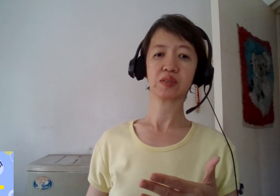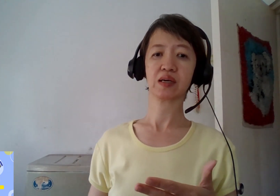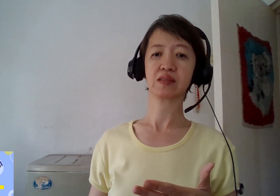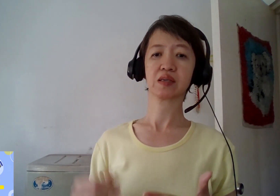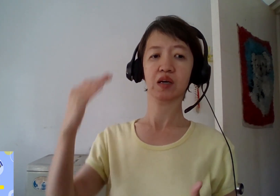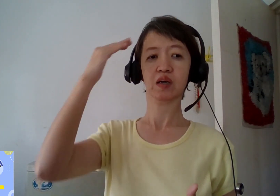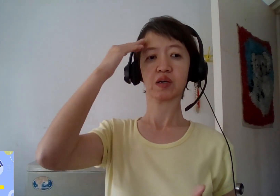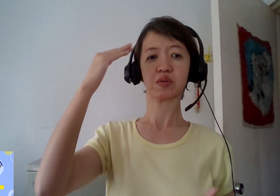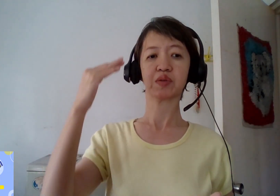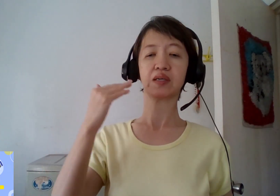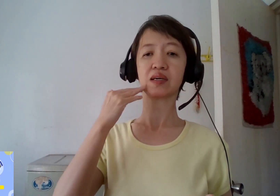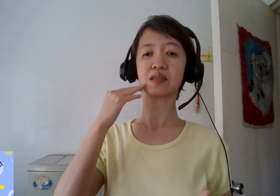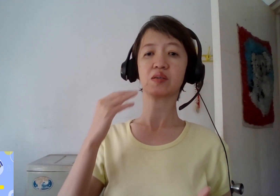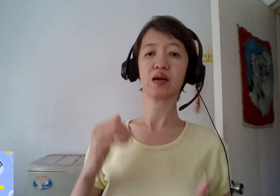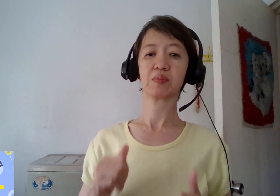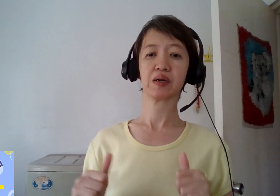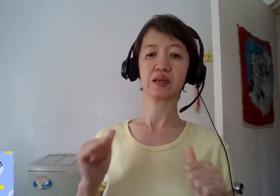concluded Korean drama